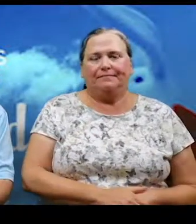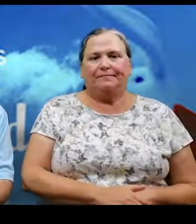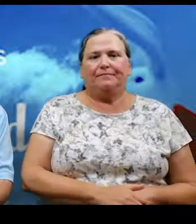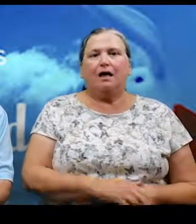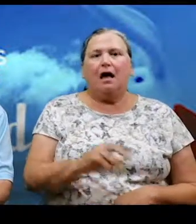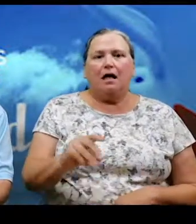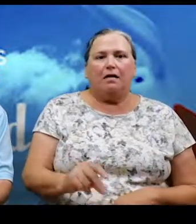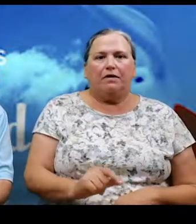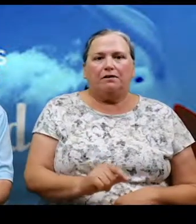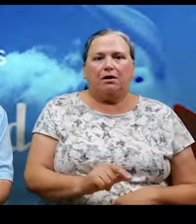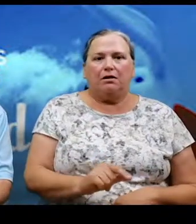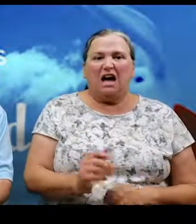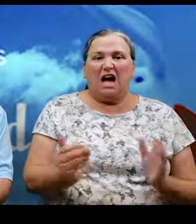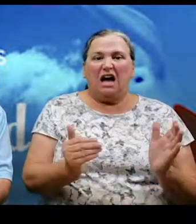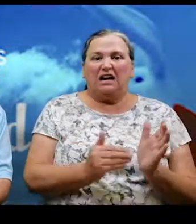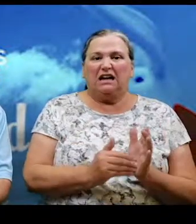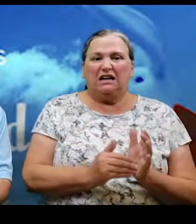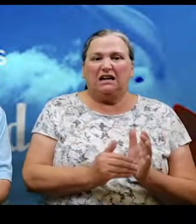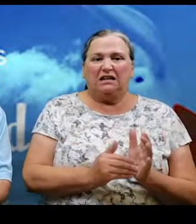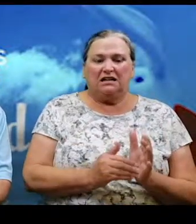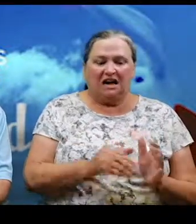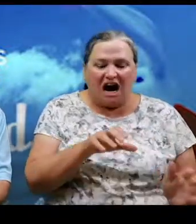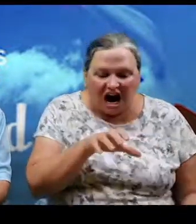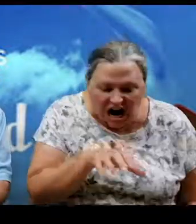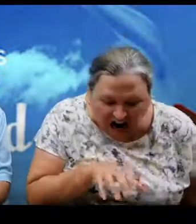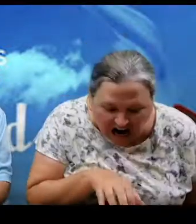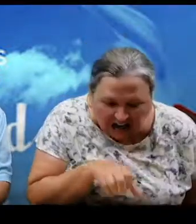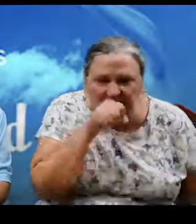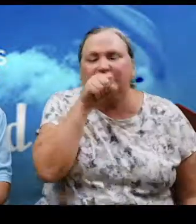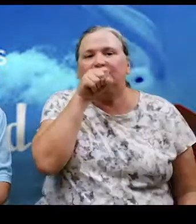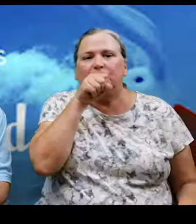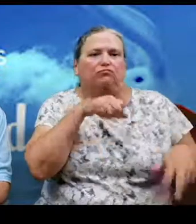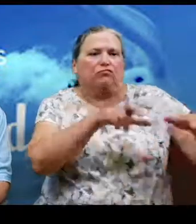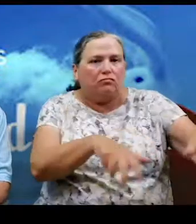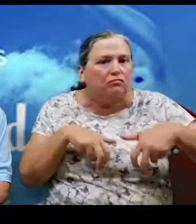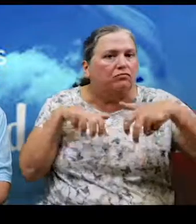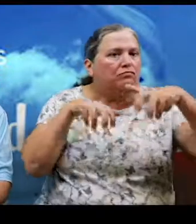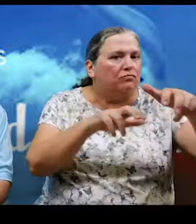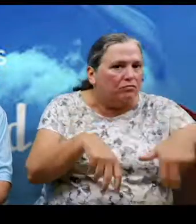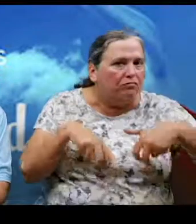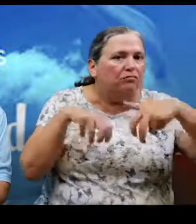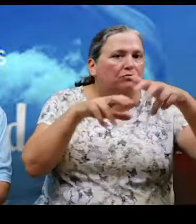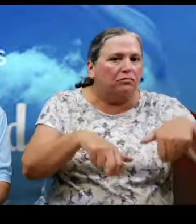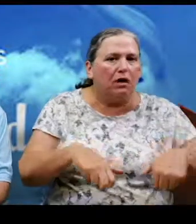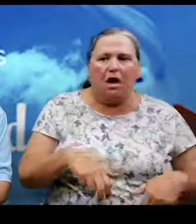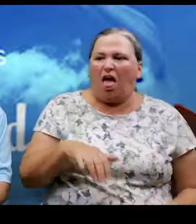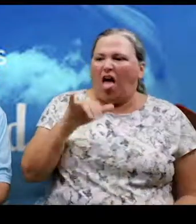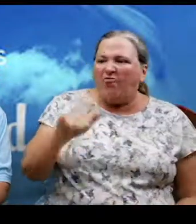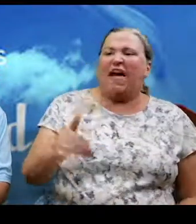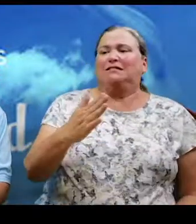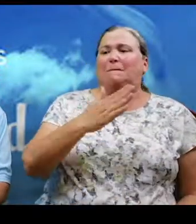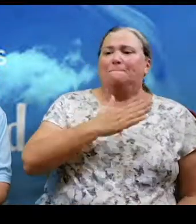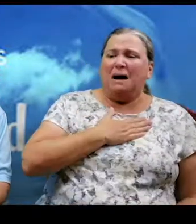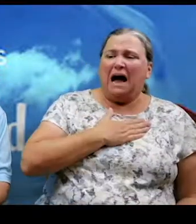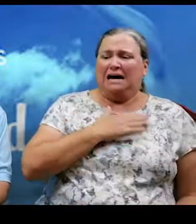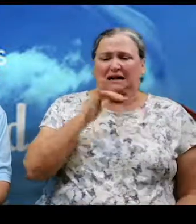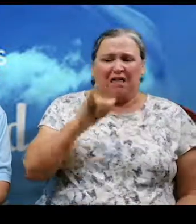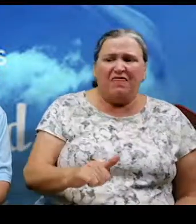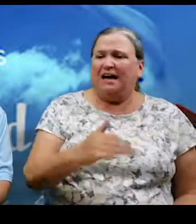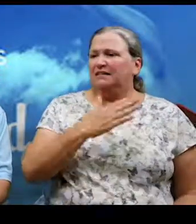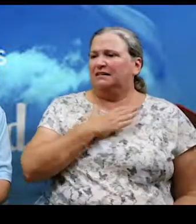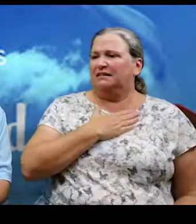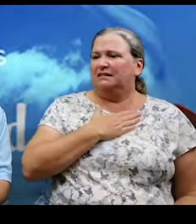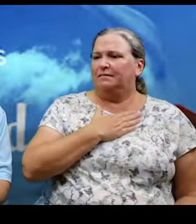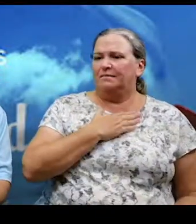The dog grabbed Edward by his pink dress and took off running. "That's mine! That's mine!